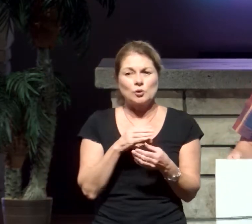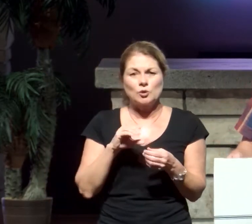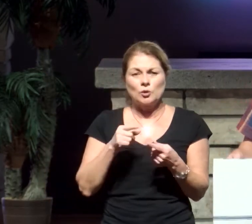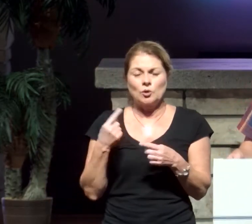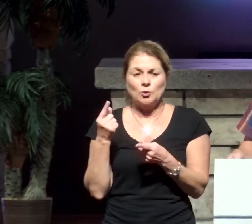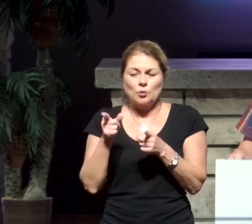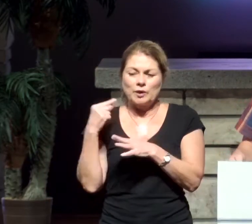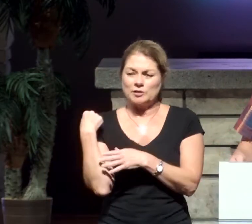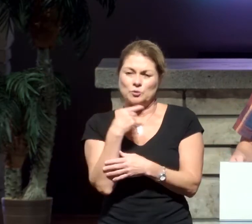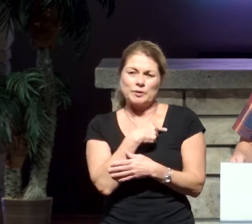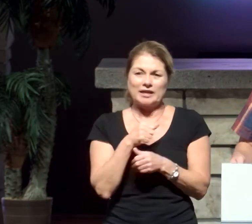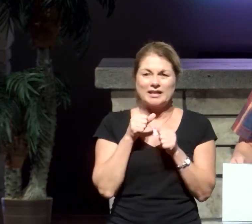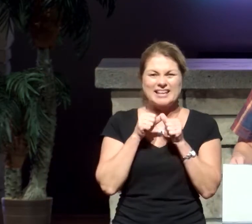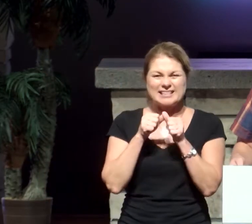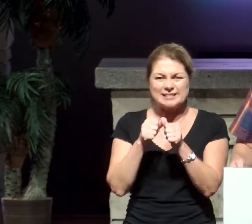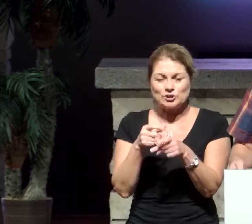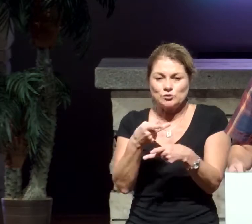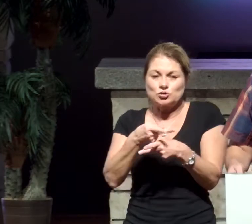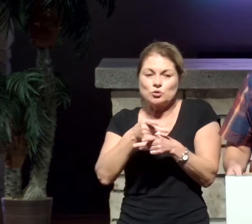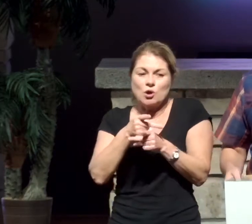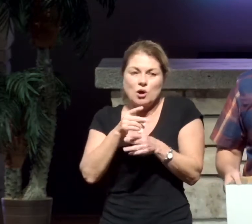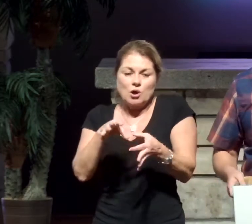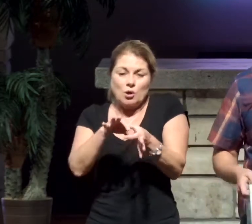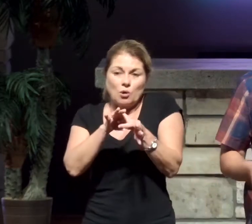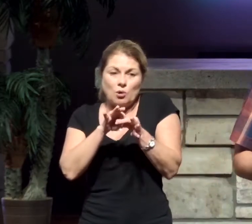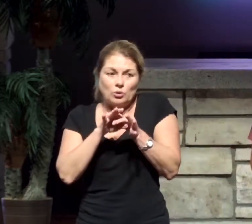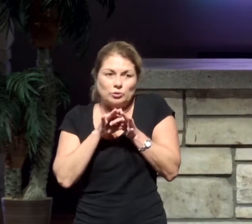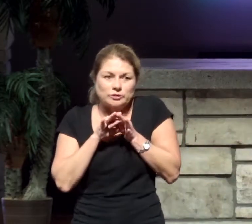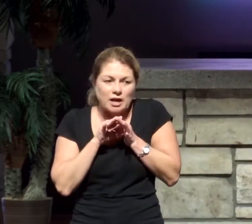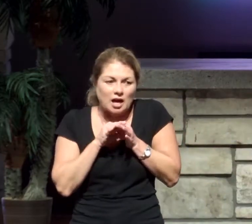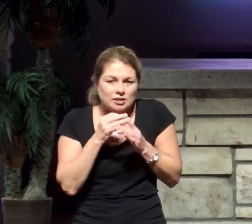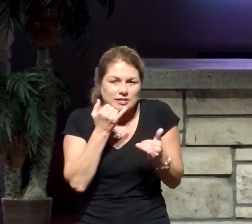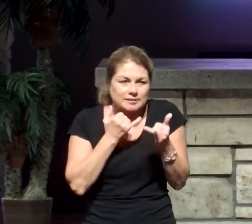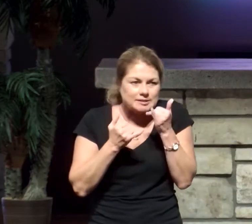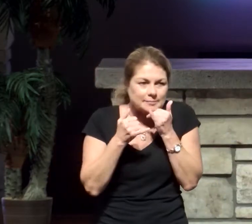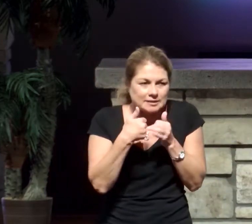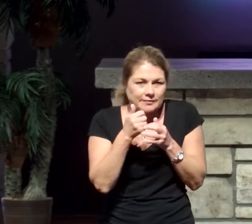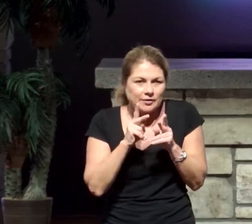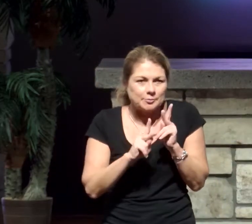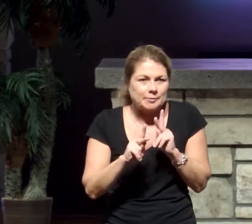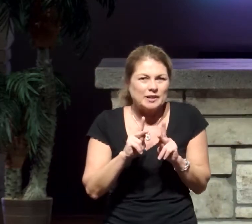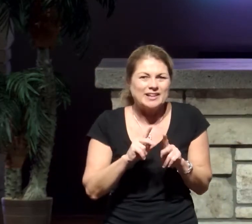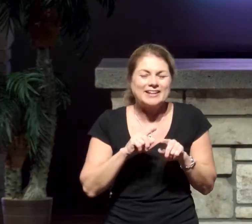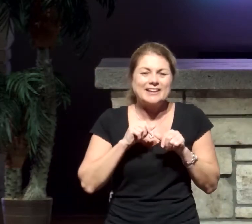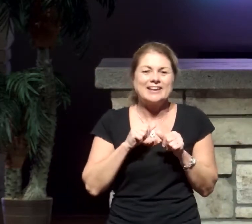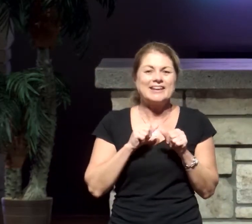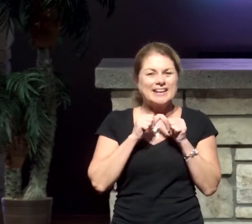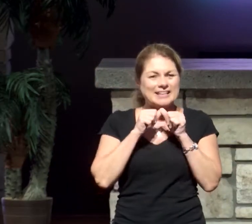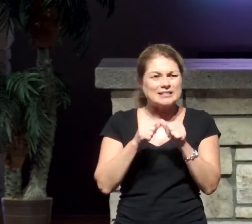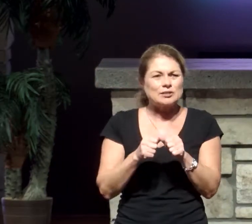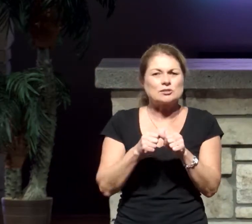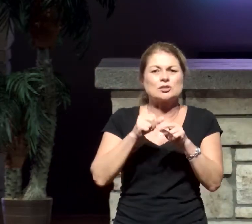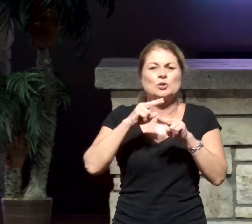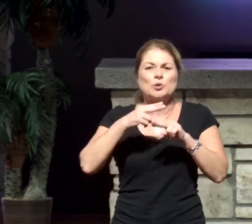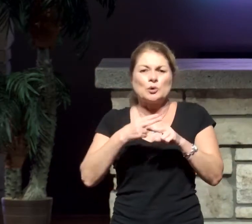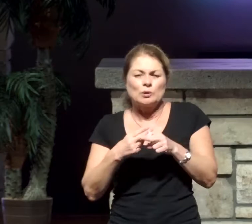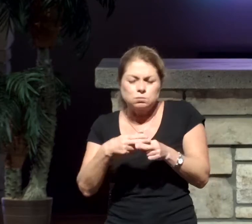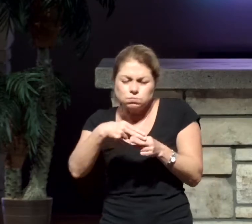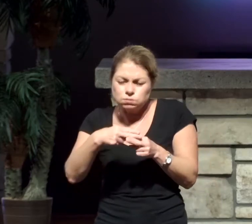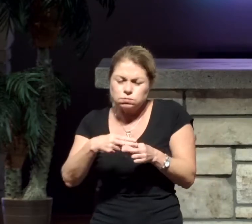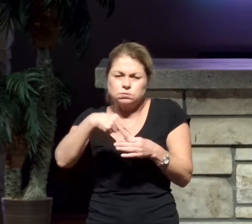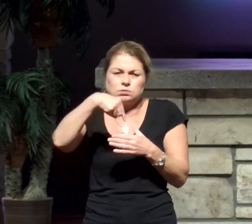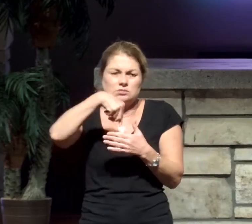to these records of wrongs, what it does is it continues to weigh us down. I don't know about you, but